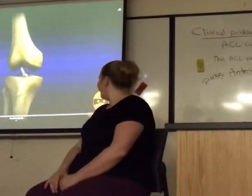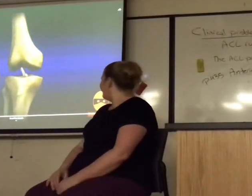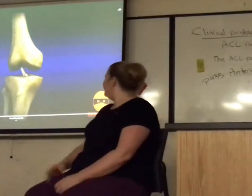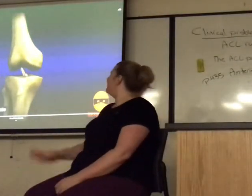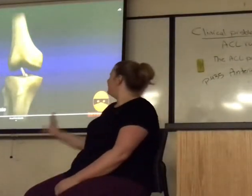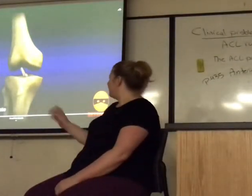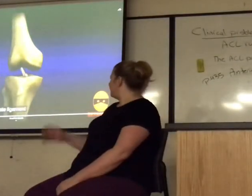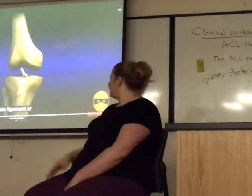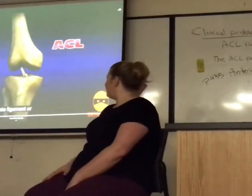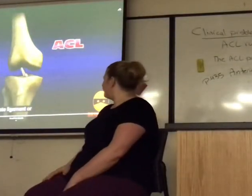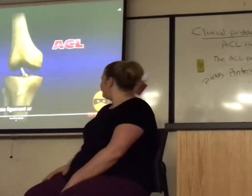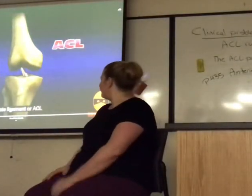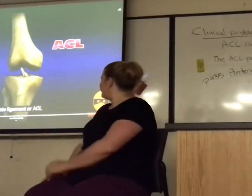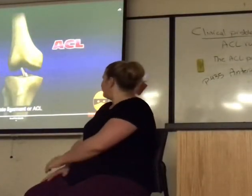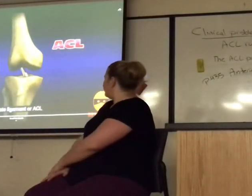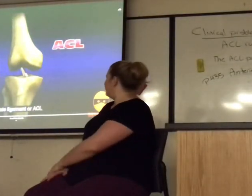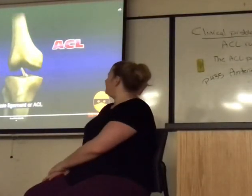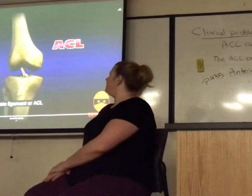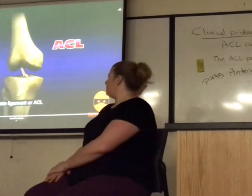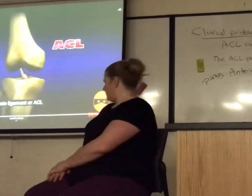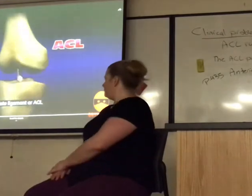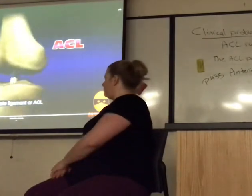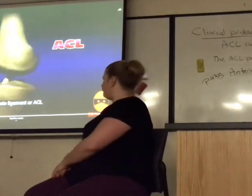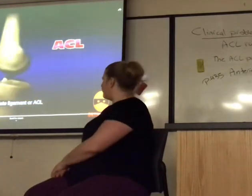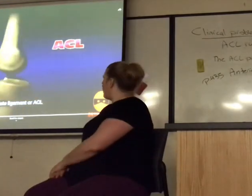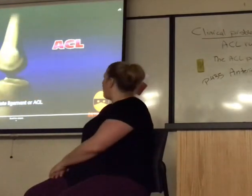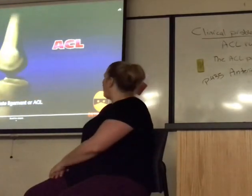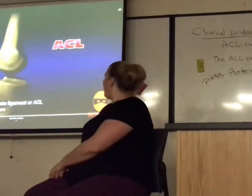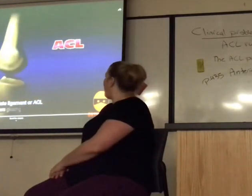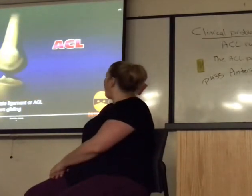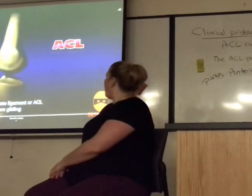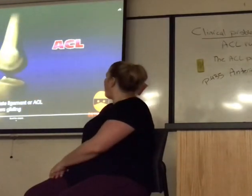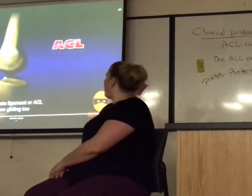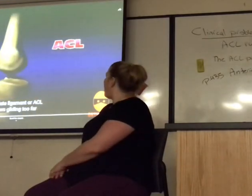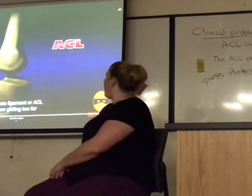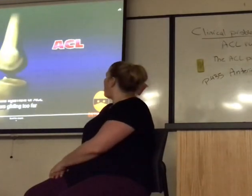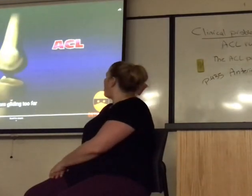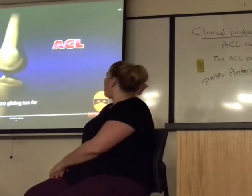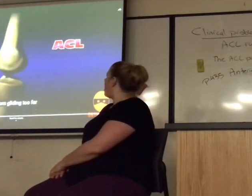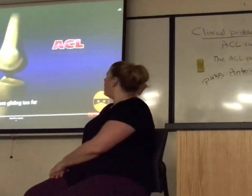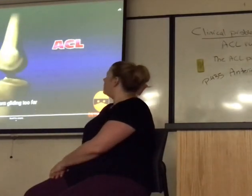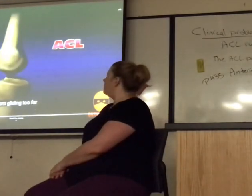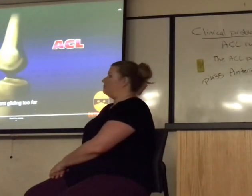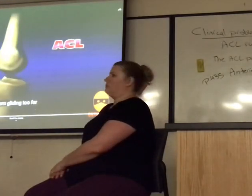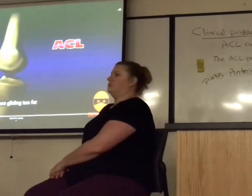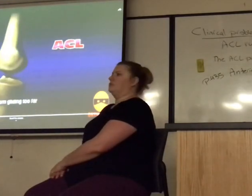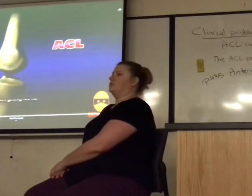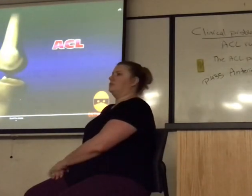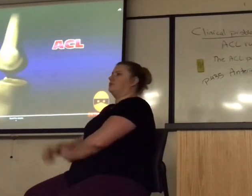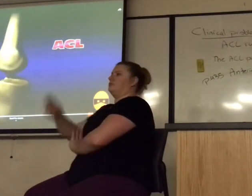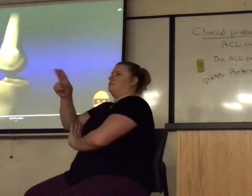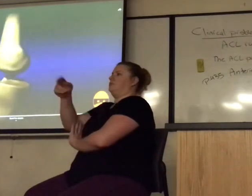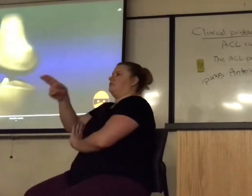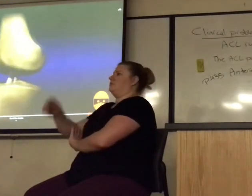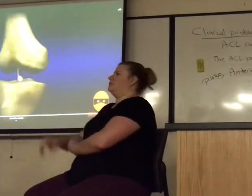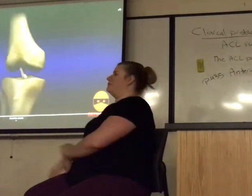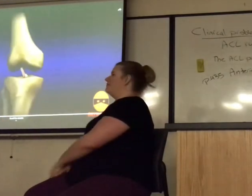The anterior cruciate ligament, or ACL, keeps the tibia from gliding too far forward in relation to the